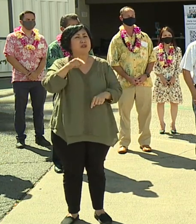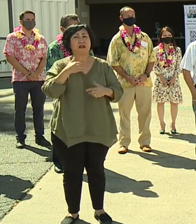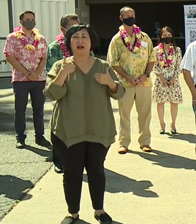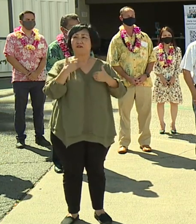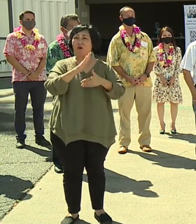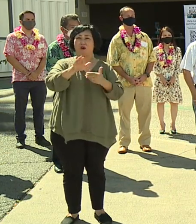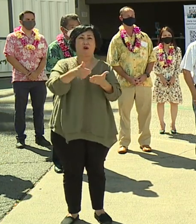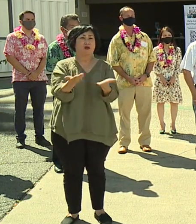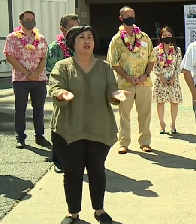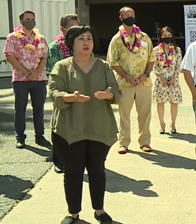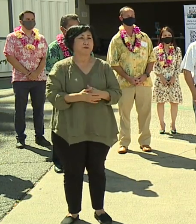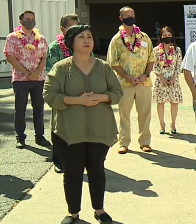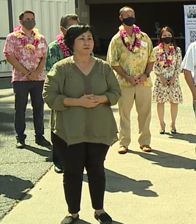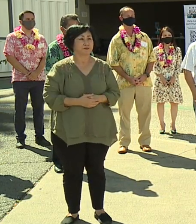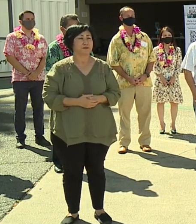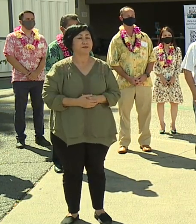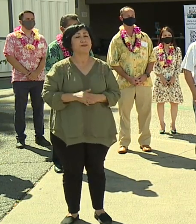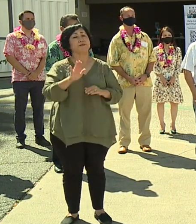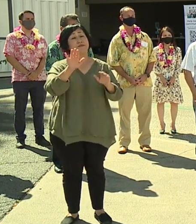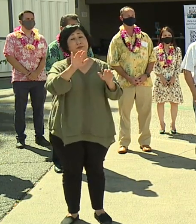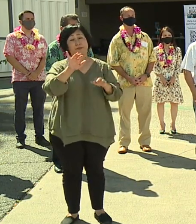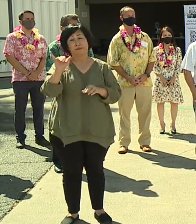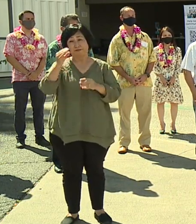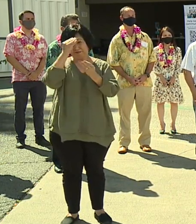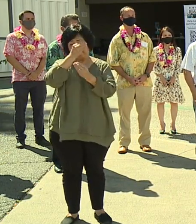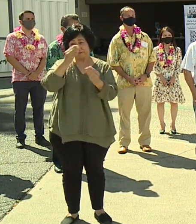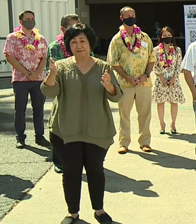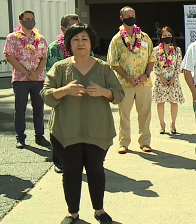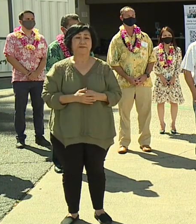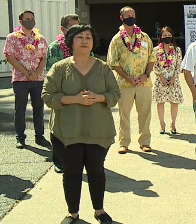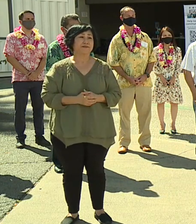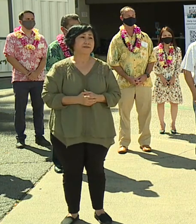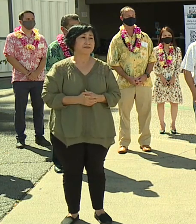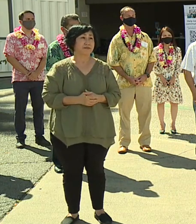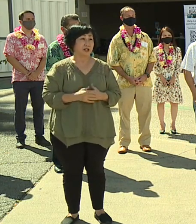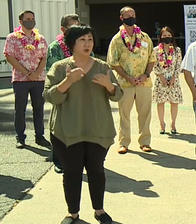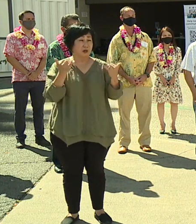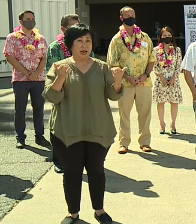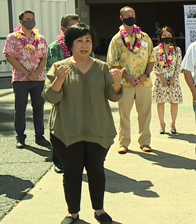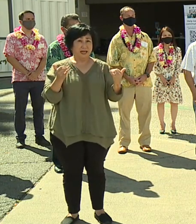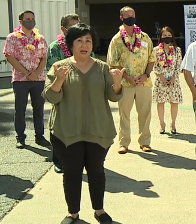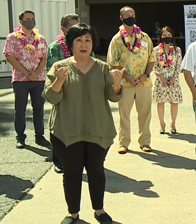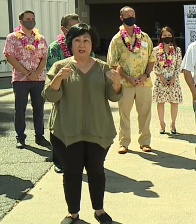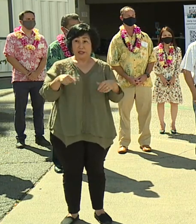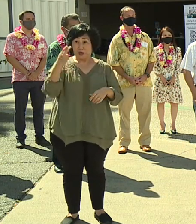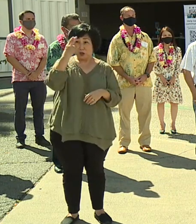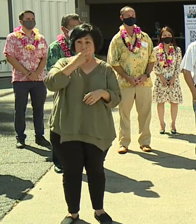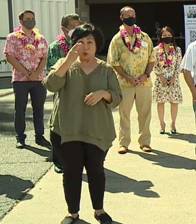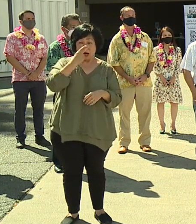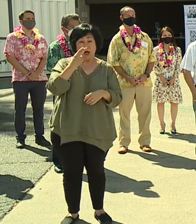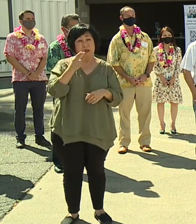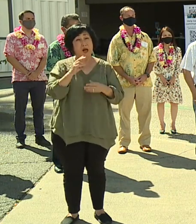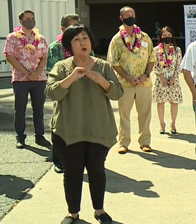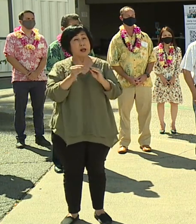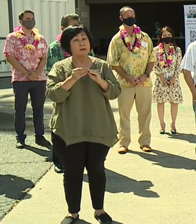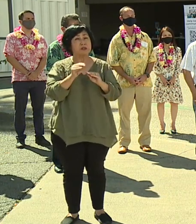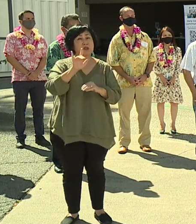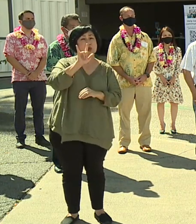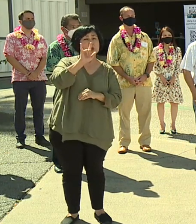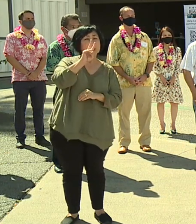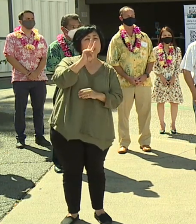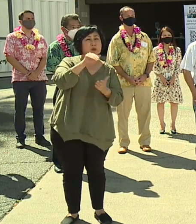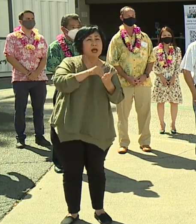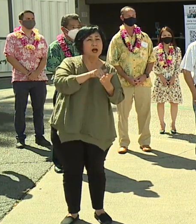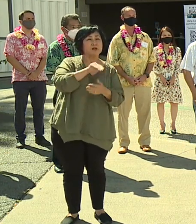testing. The other thing is, right now in Hawaii, we run somewhere between